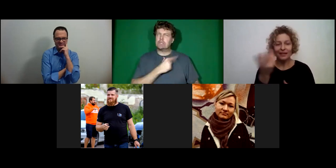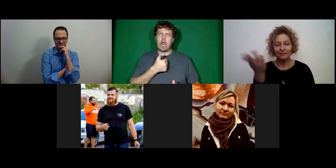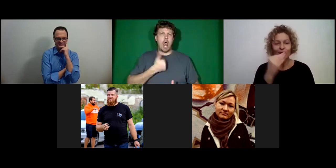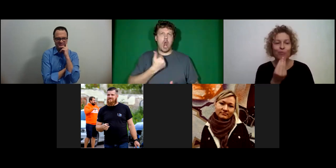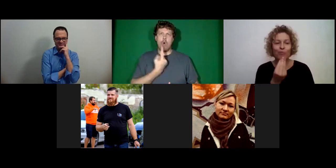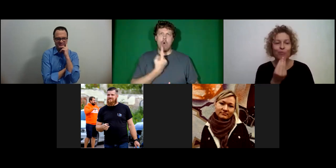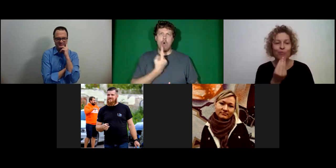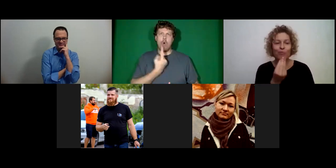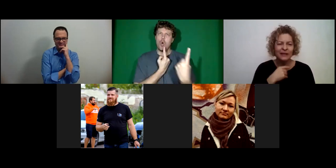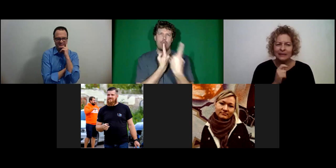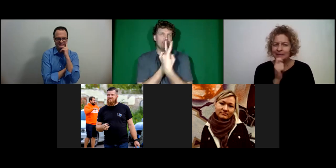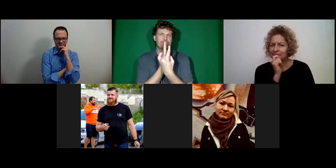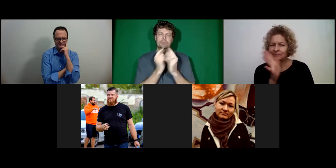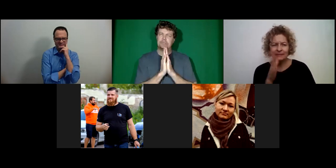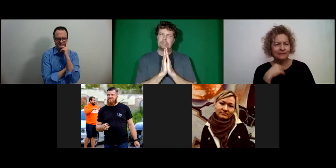later,